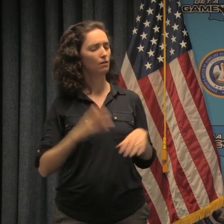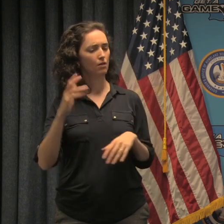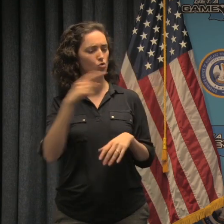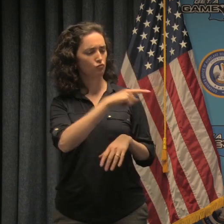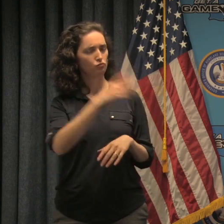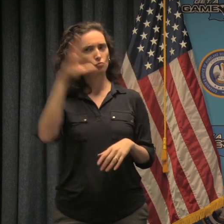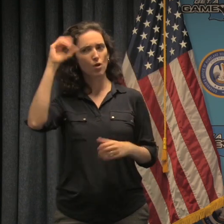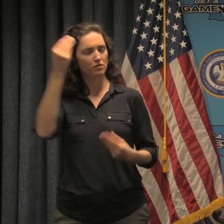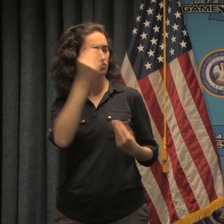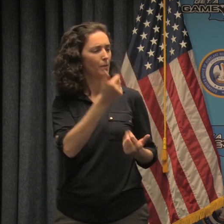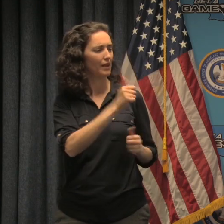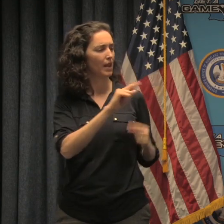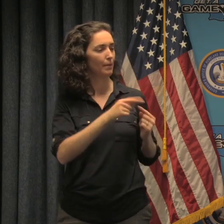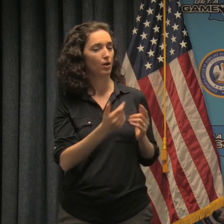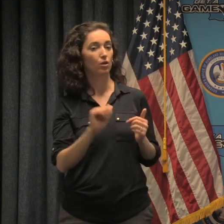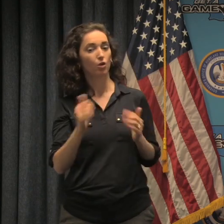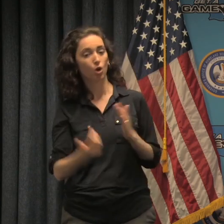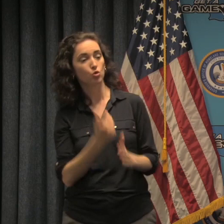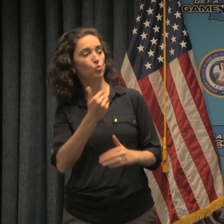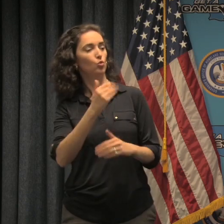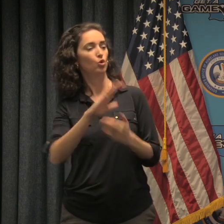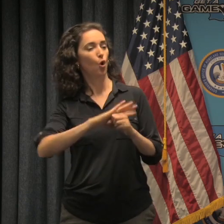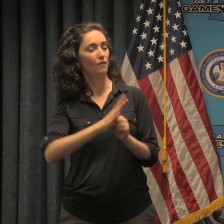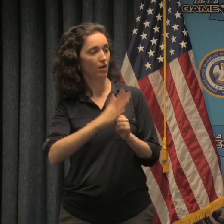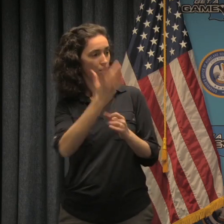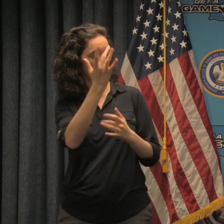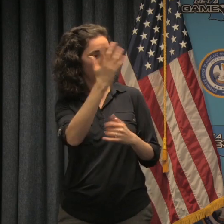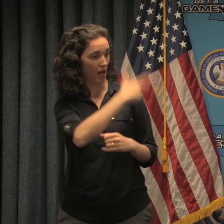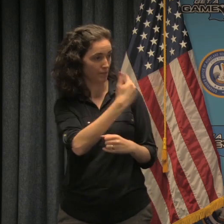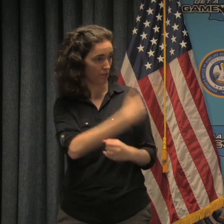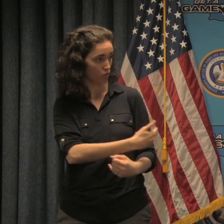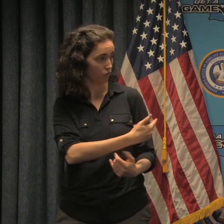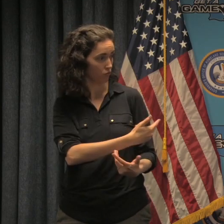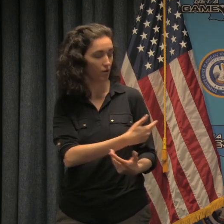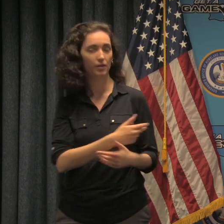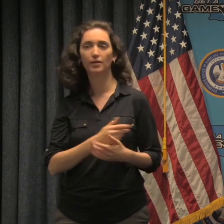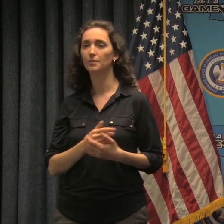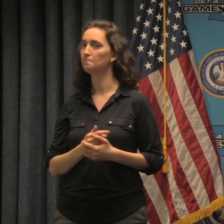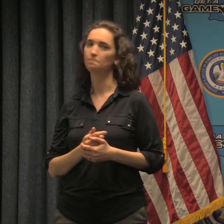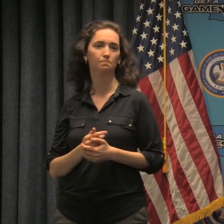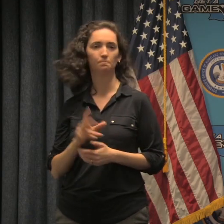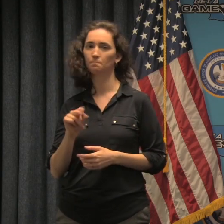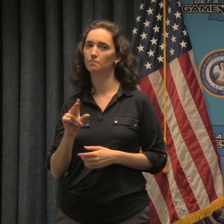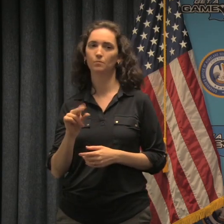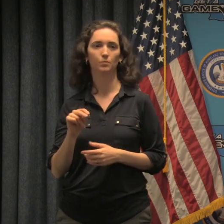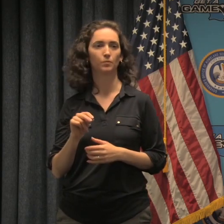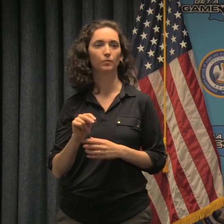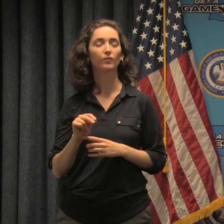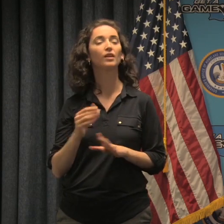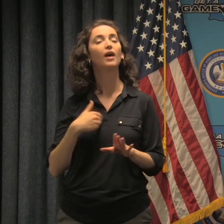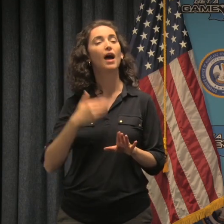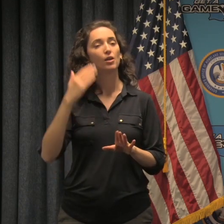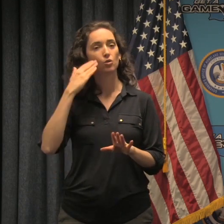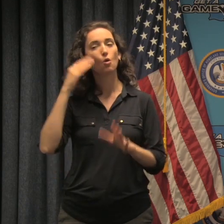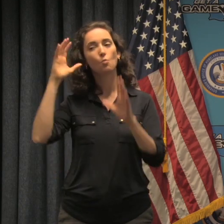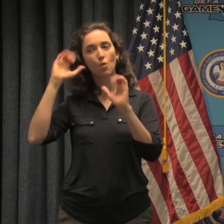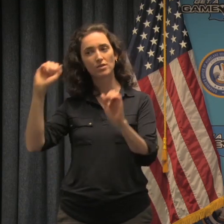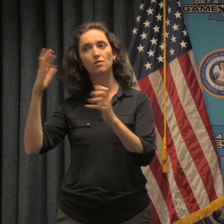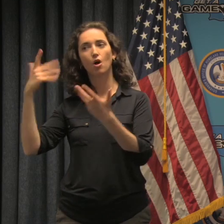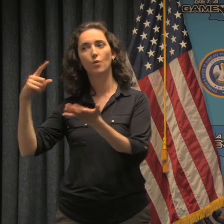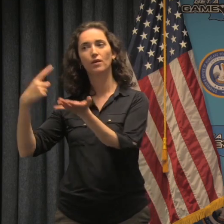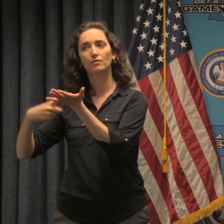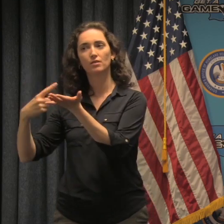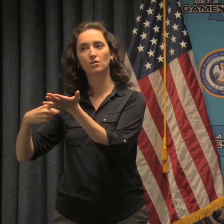that? No. No. And I know the president was talking about the assistance that he has